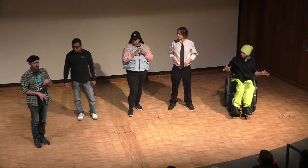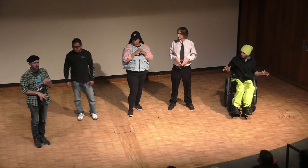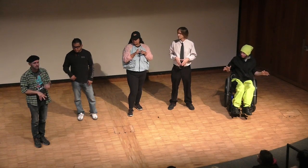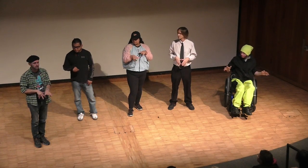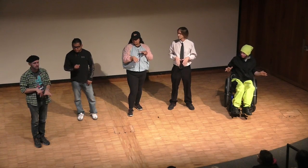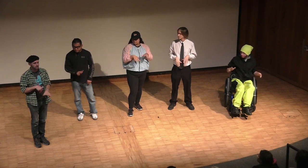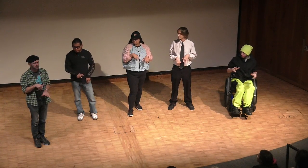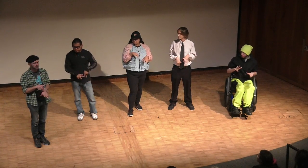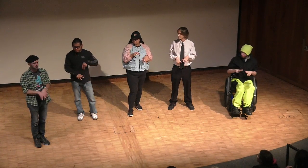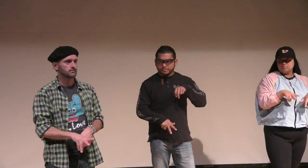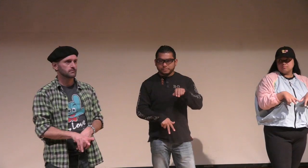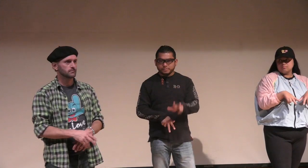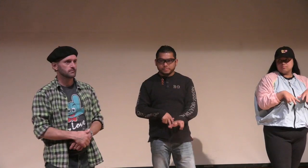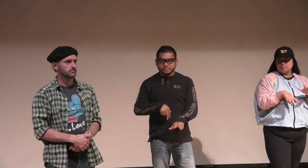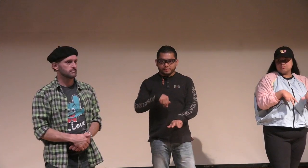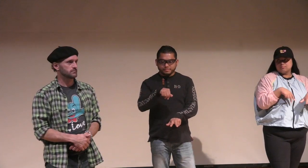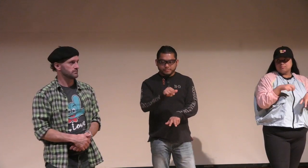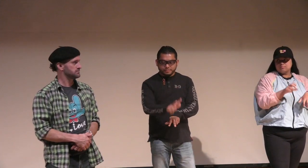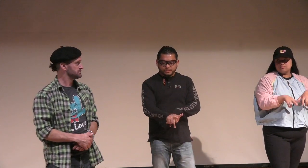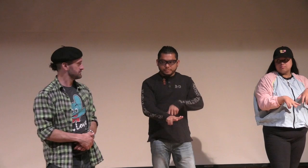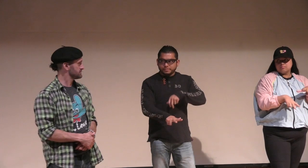Fourth, walk forward.